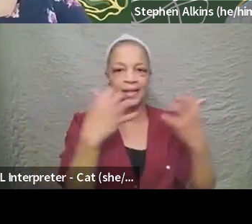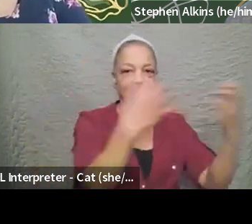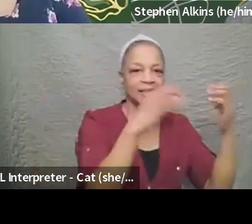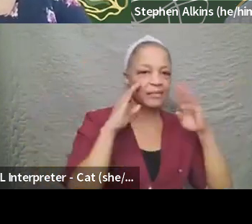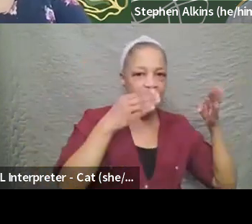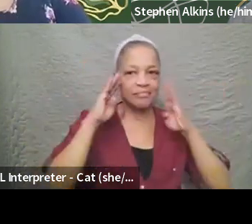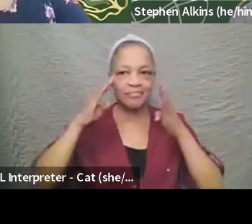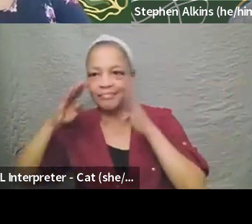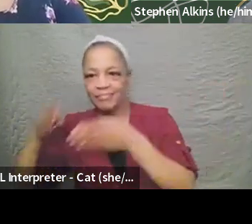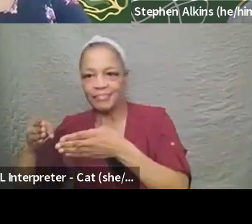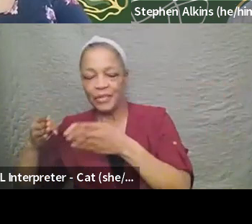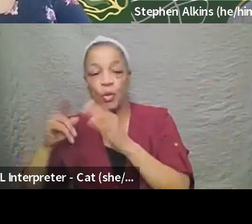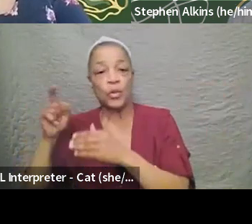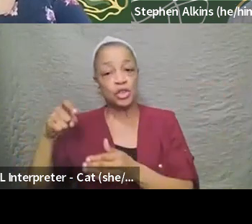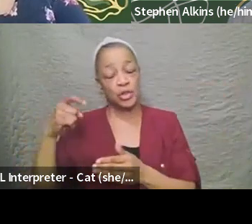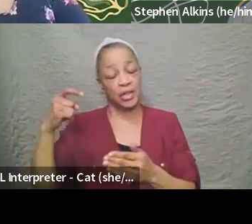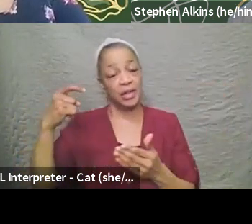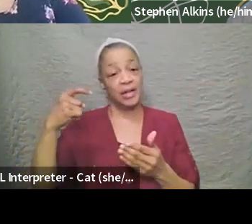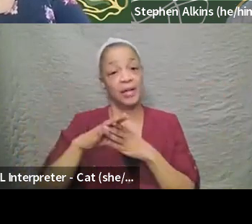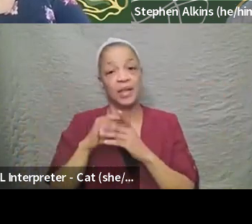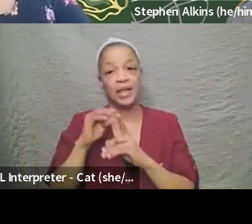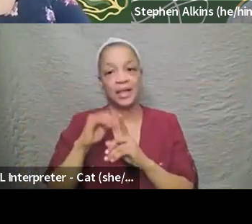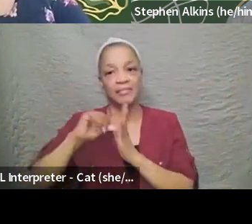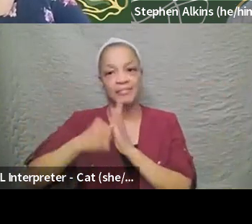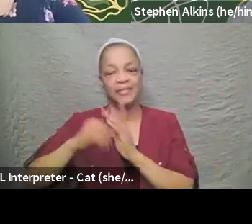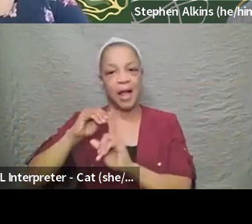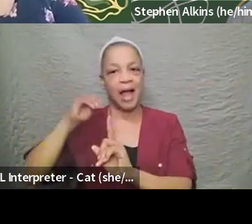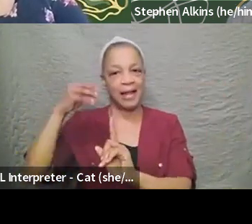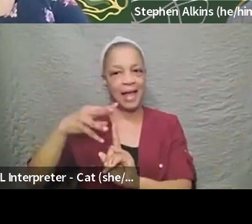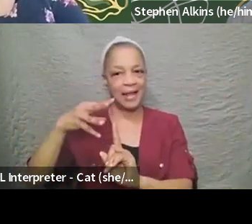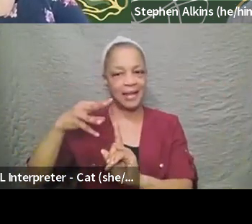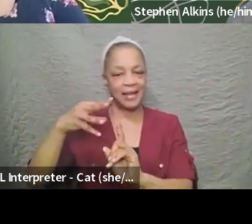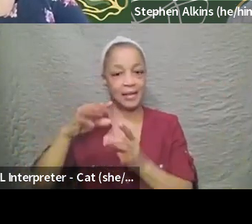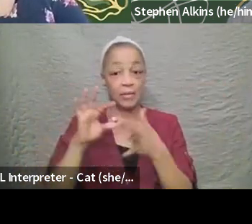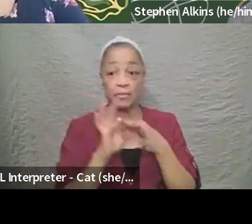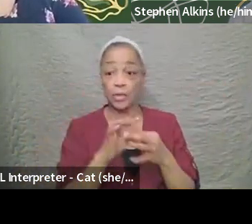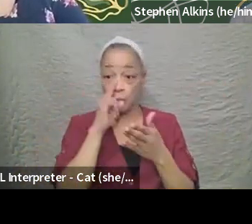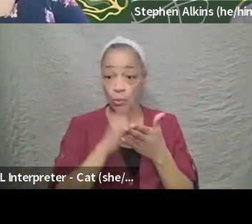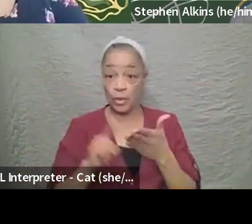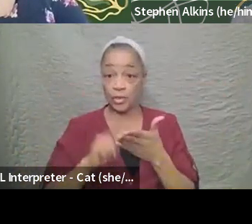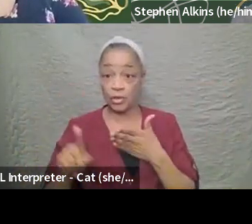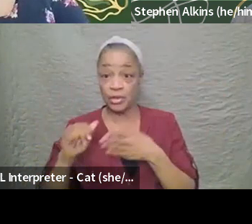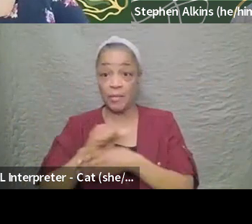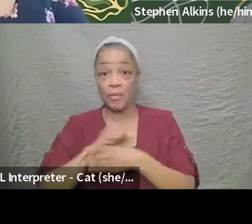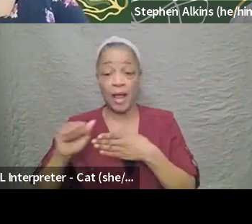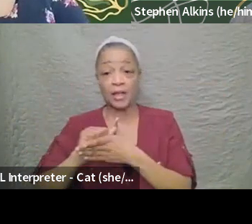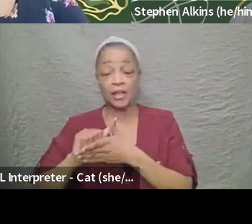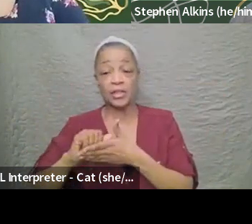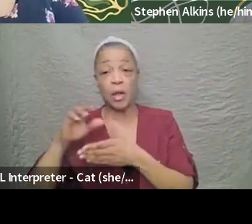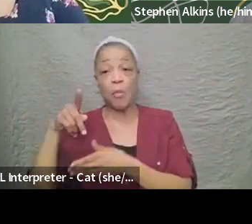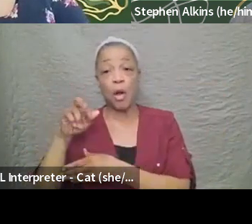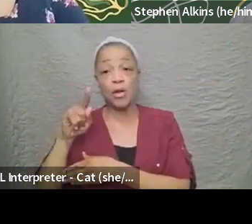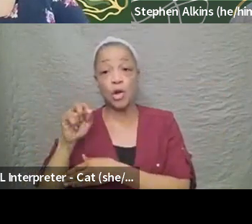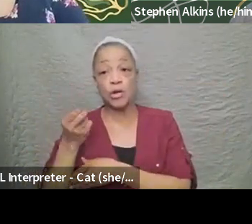that we should be highlighting. With respect to research and practice partnerships,